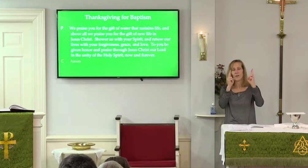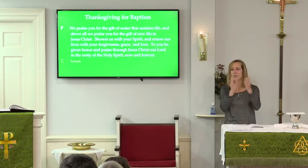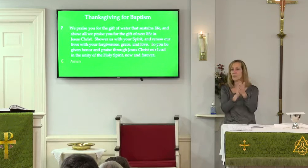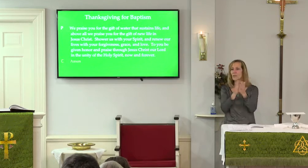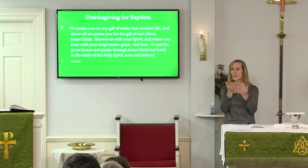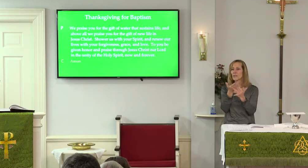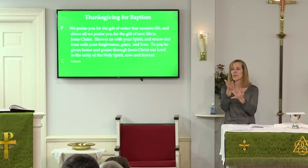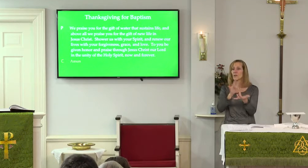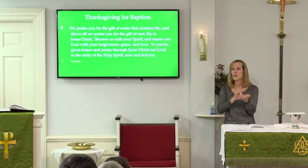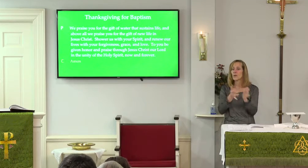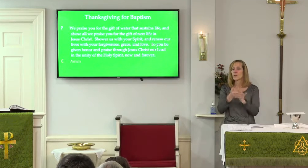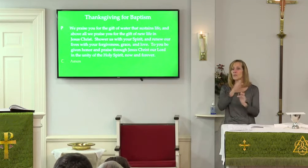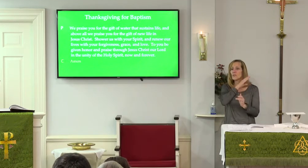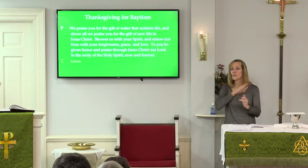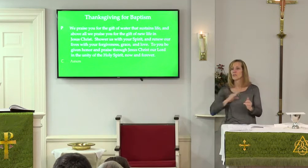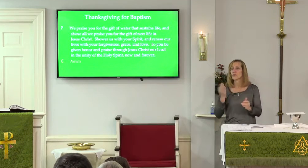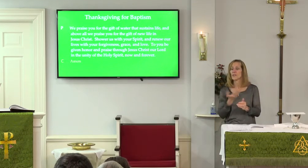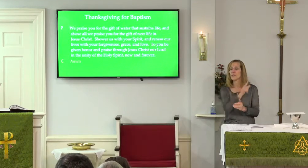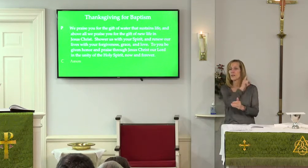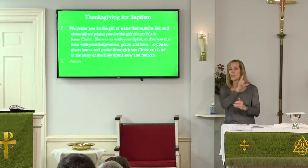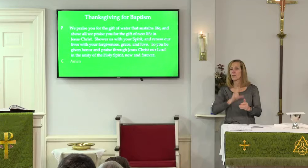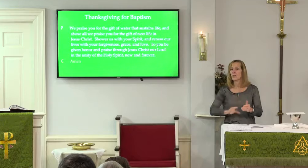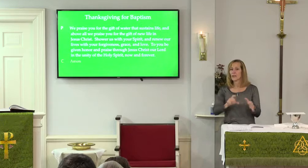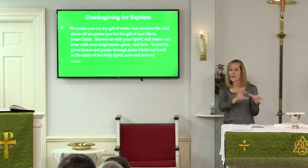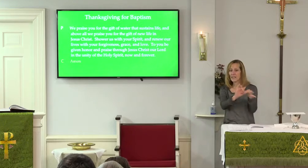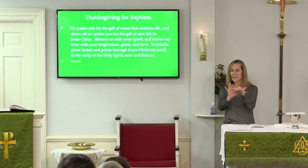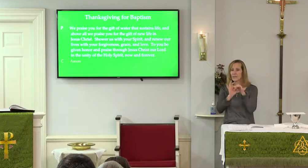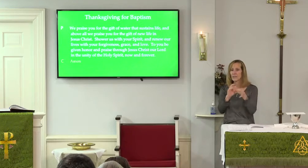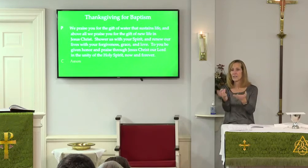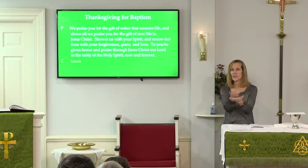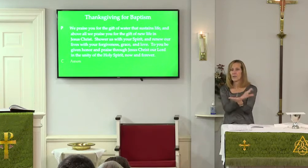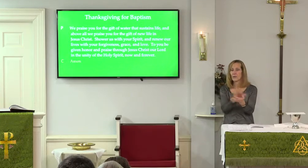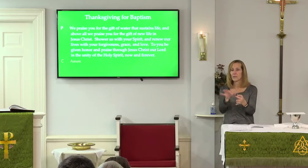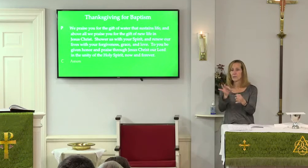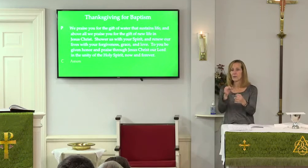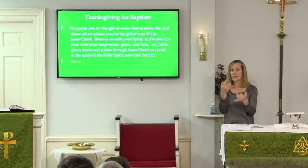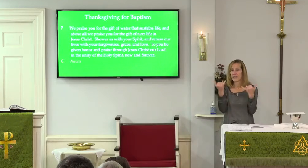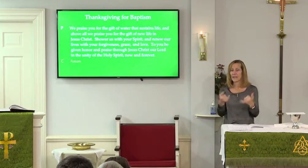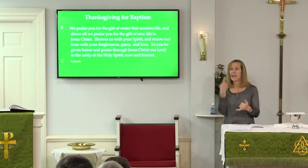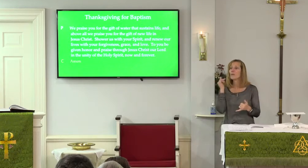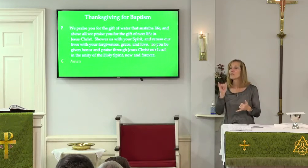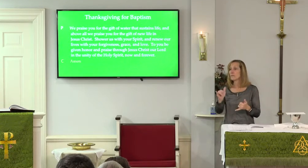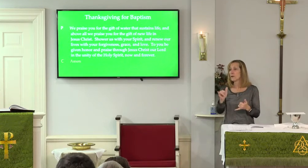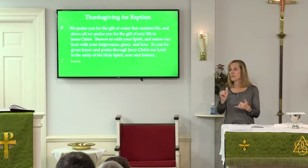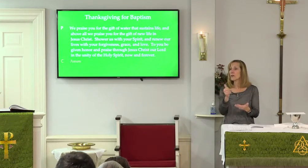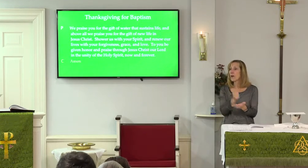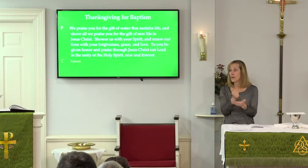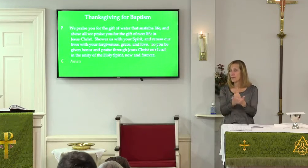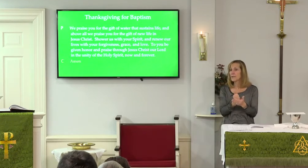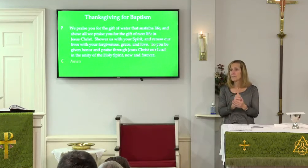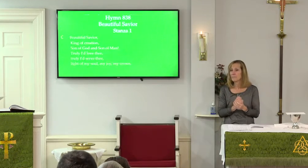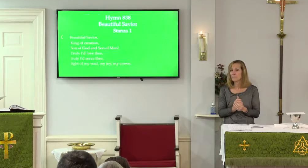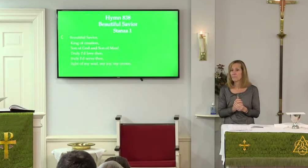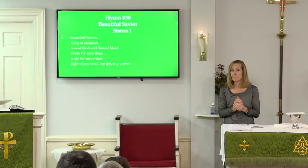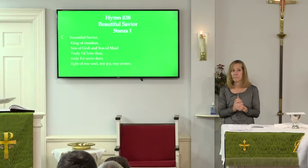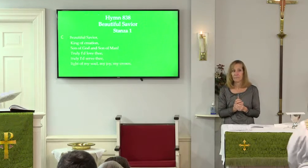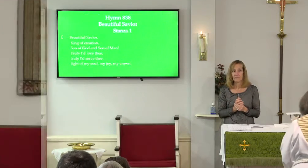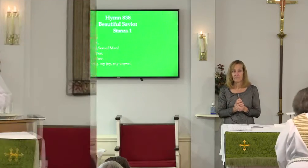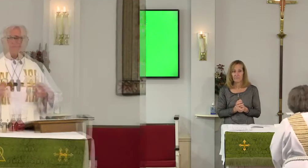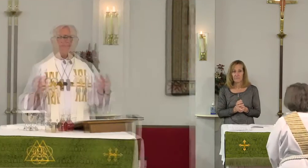through Jesus Christ our Lord, in the unity of the Holy Spirit, now and forever. Amen.